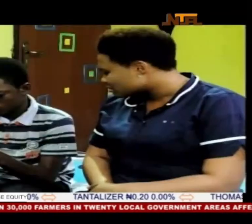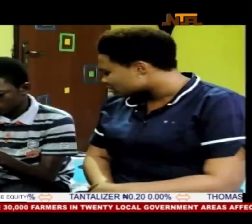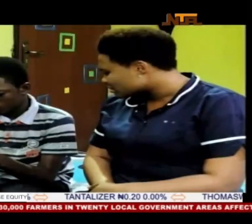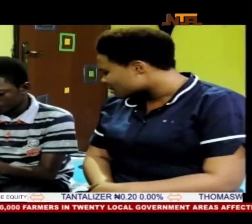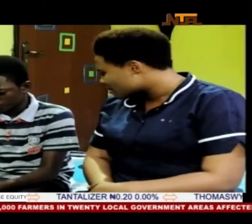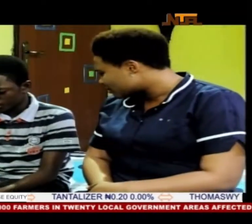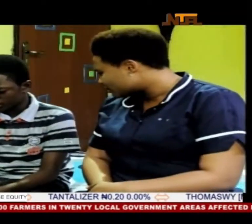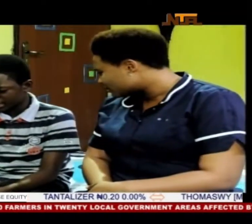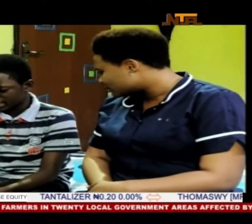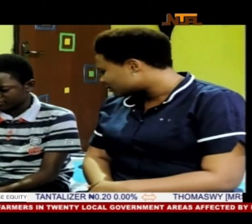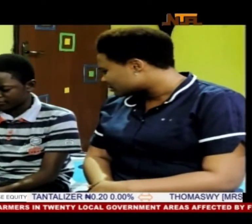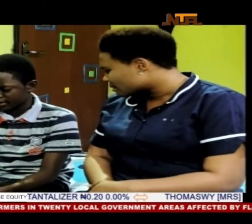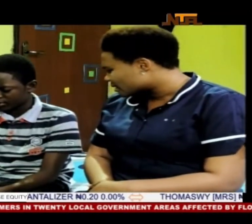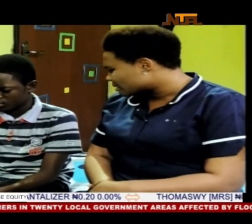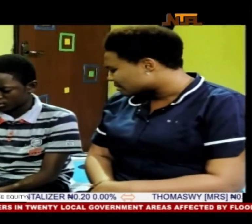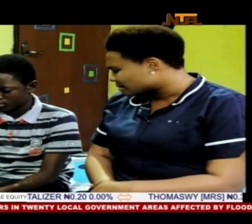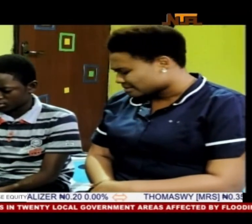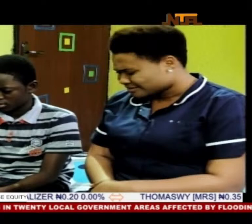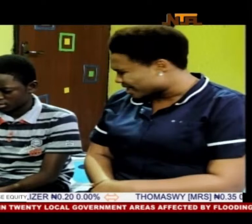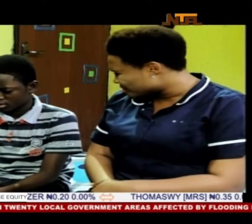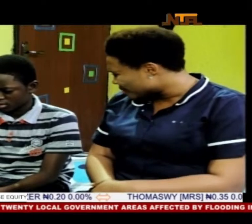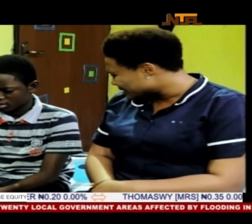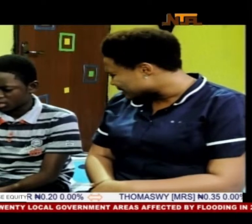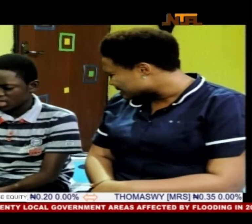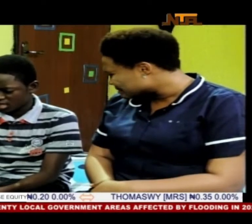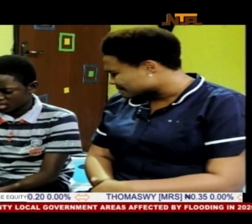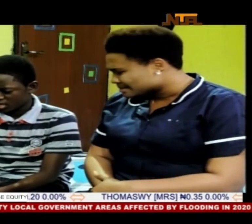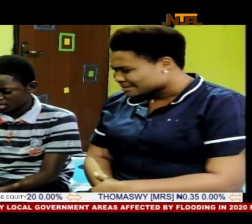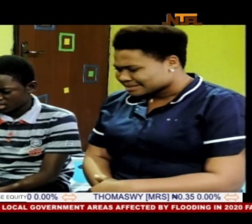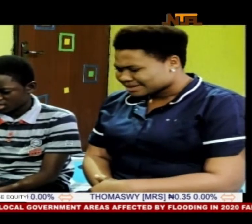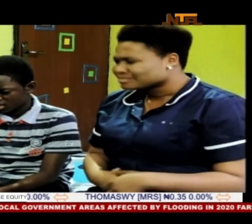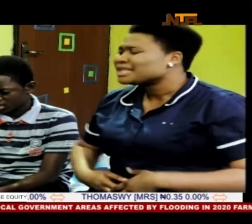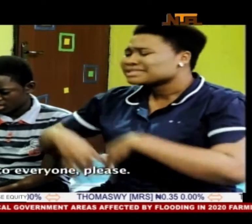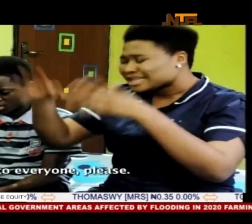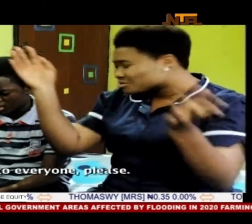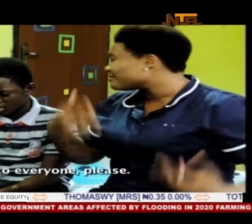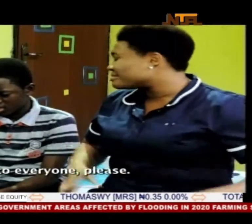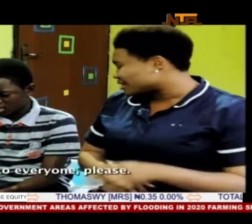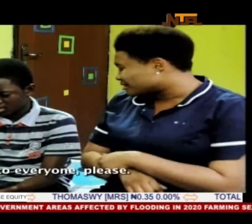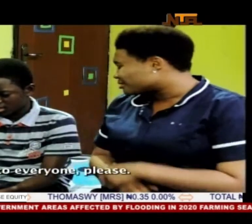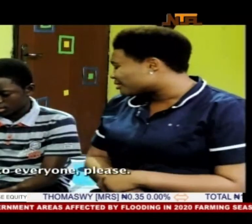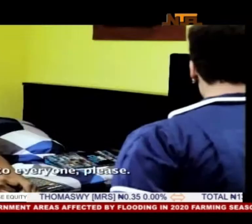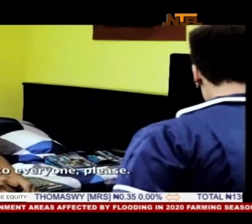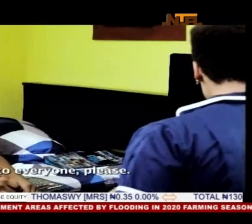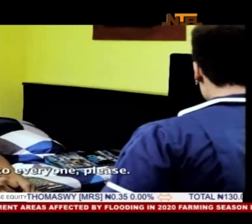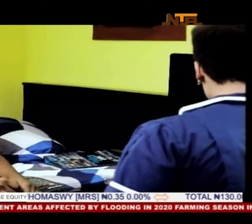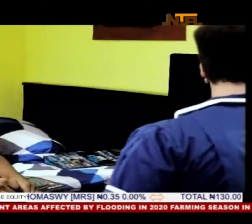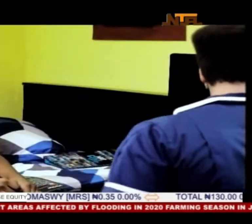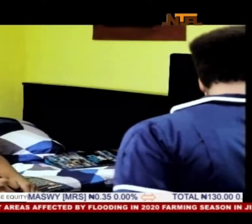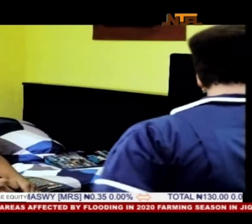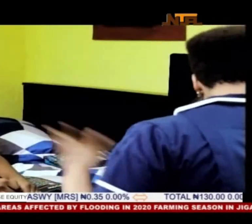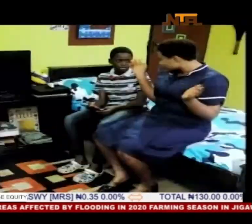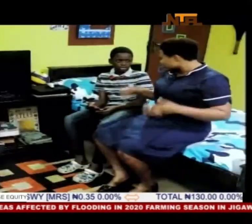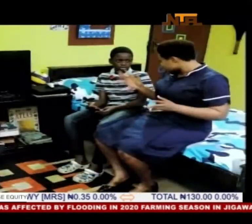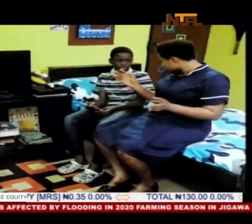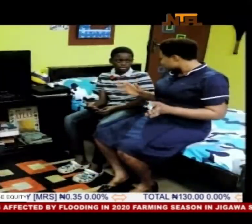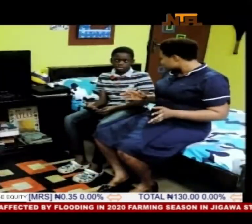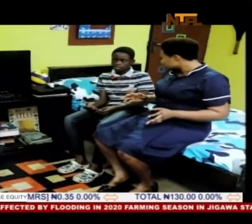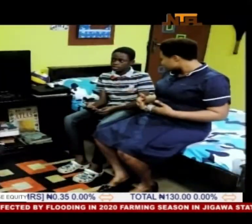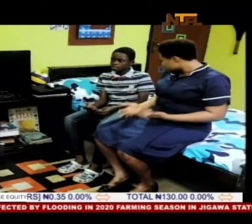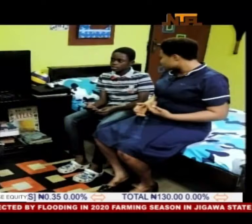radio station, a radio competition. I call, I answer question. Answered question. They now give it to me.